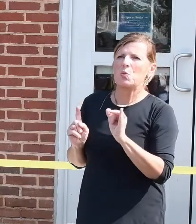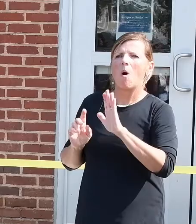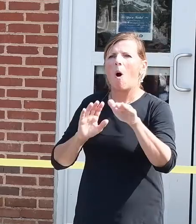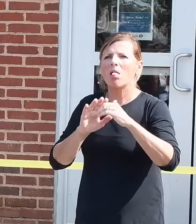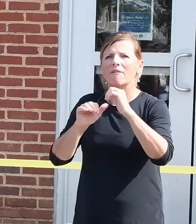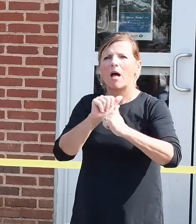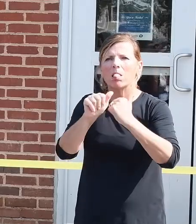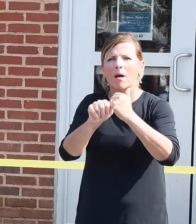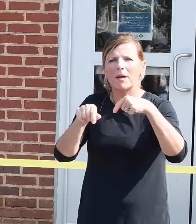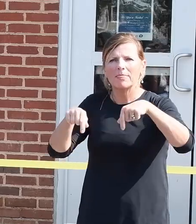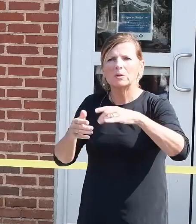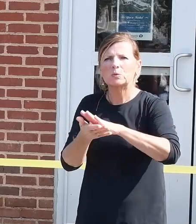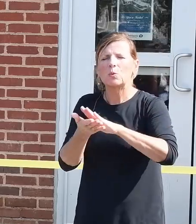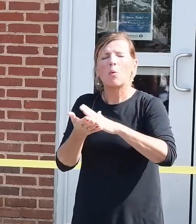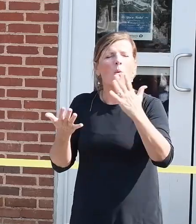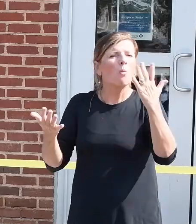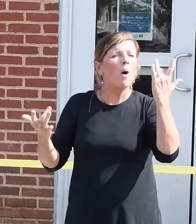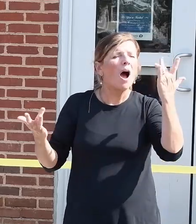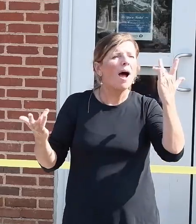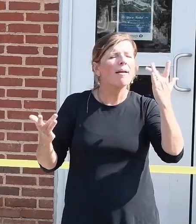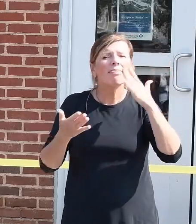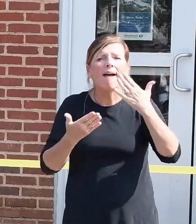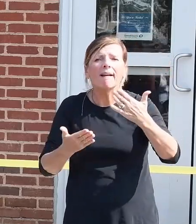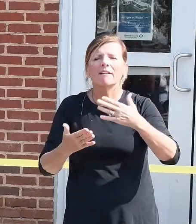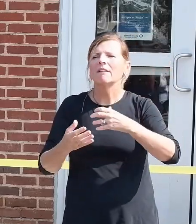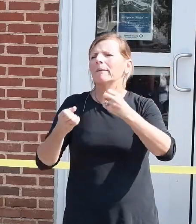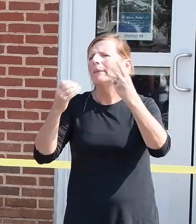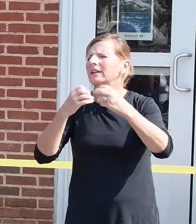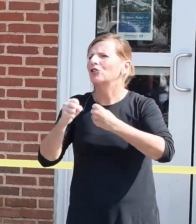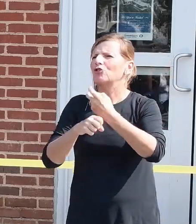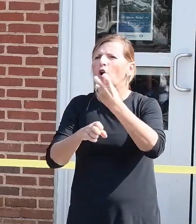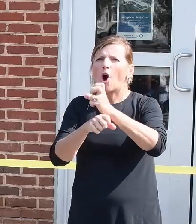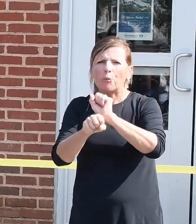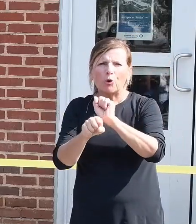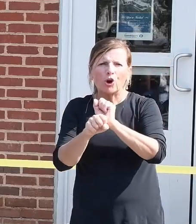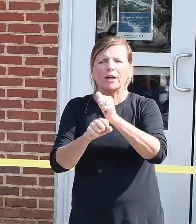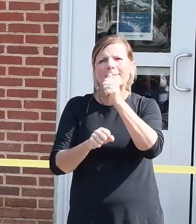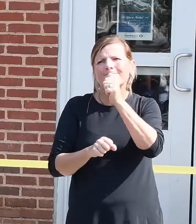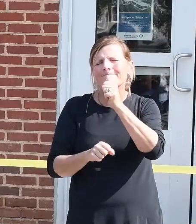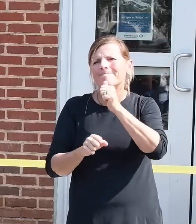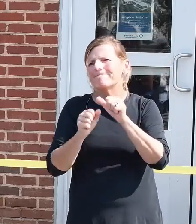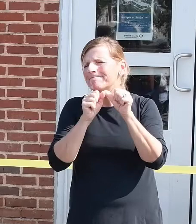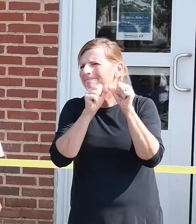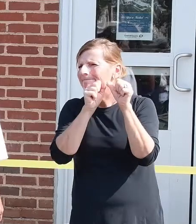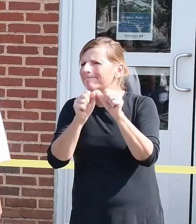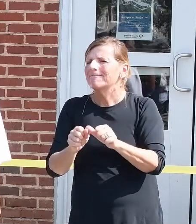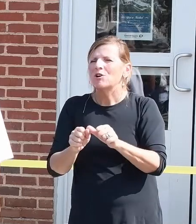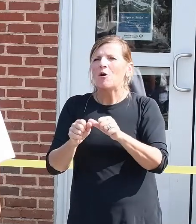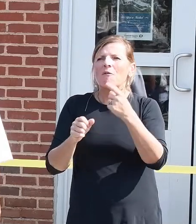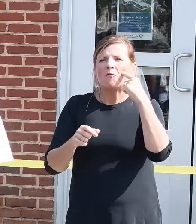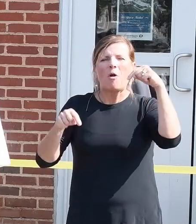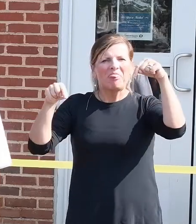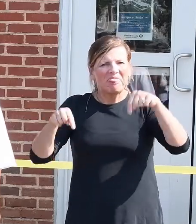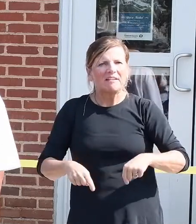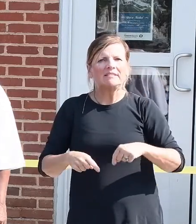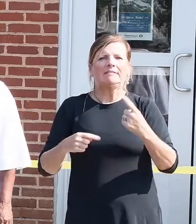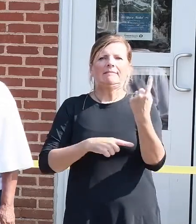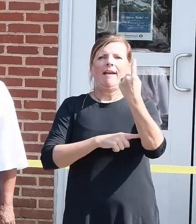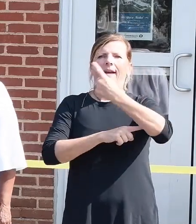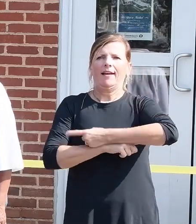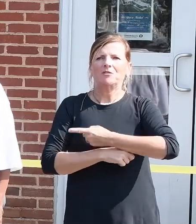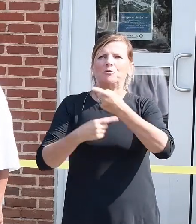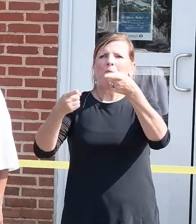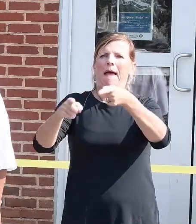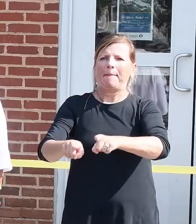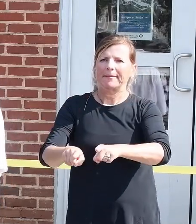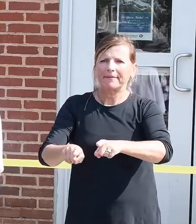school for all your years of hard work and persistence and having this moment come to fruition. We